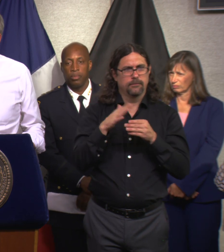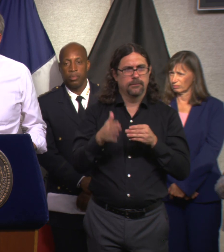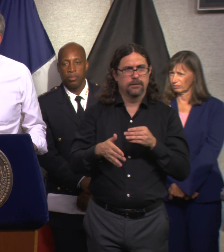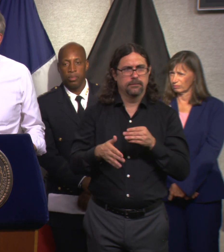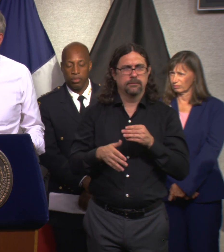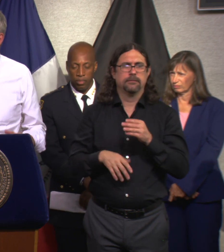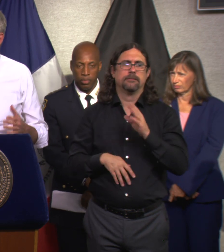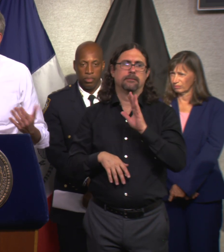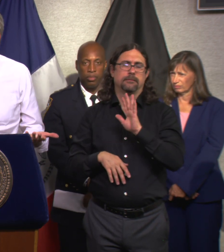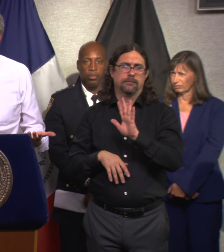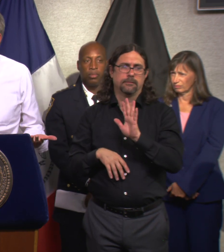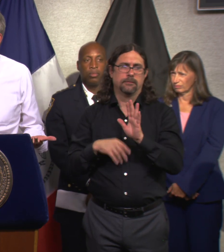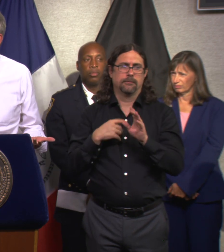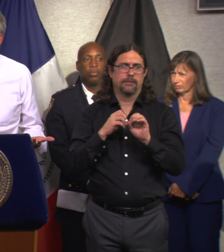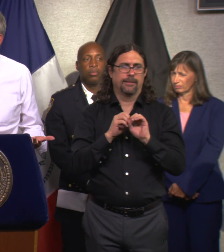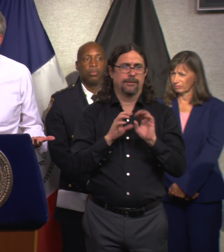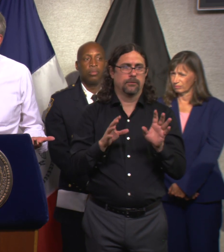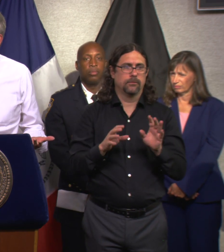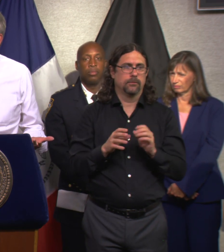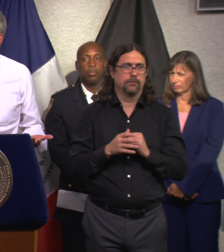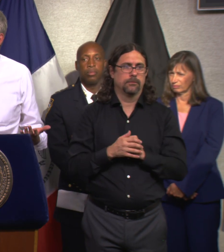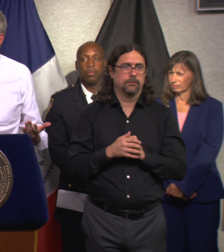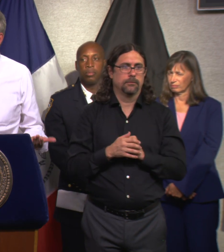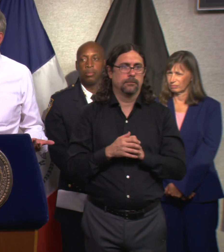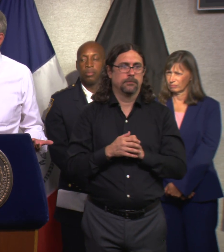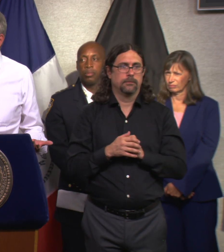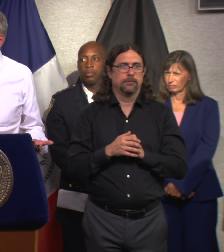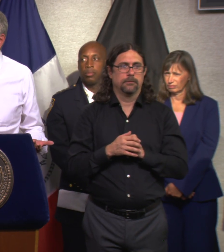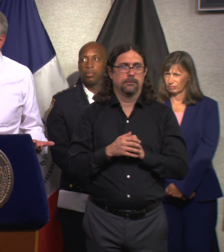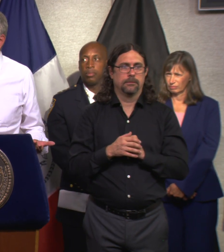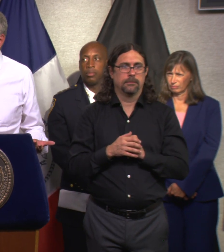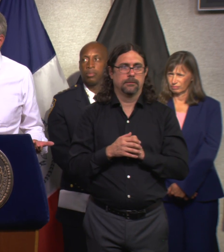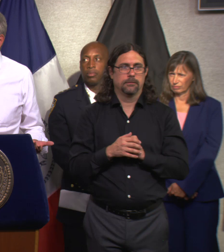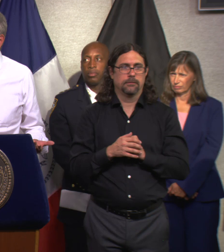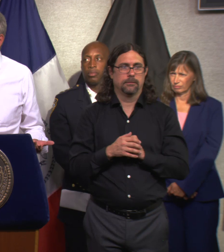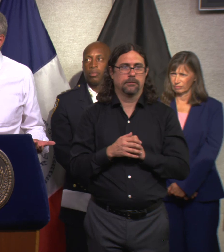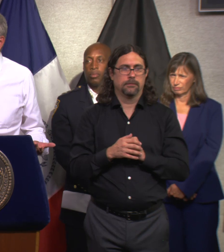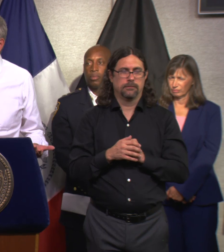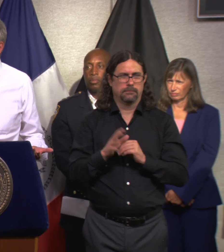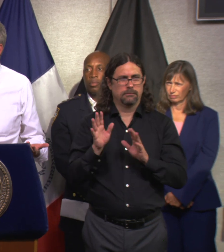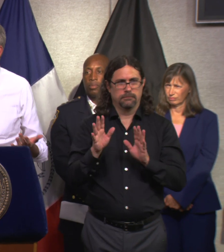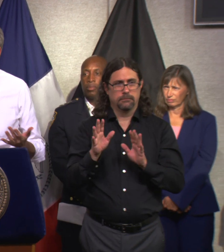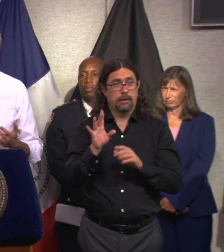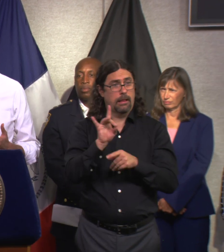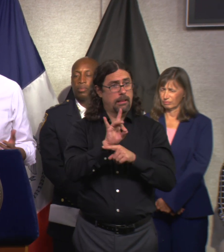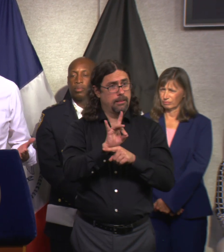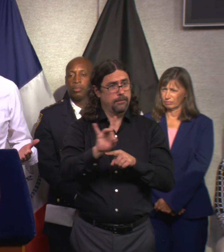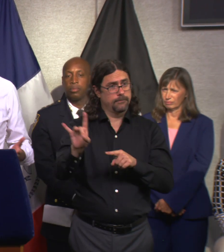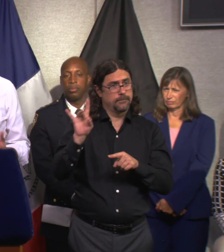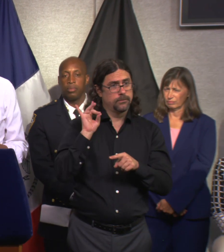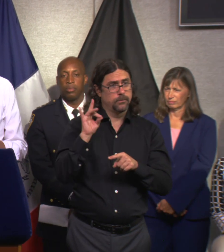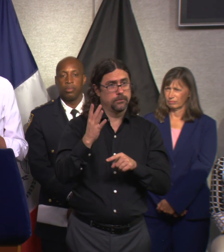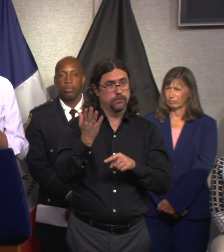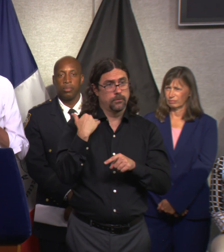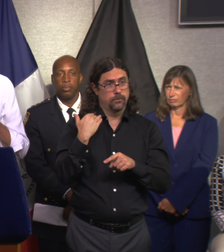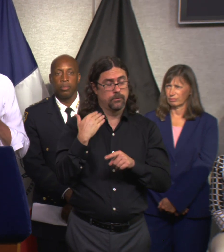easy ground rules that were true, 8 weeks ago before I was running for president, and they will be true